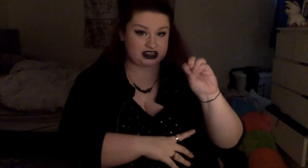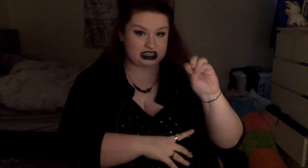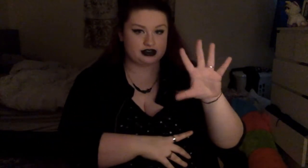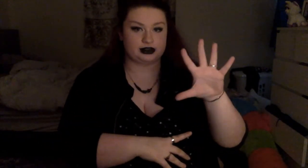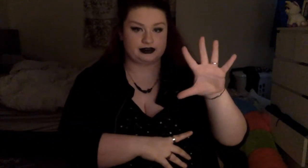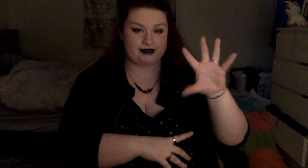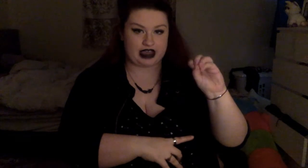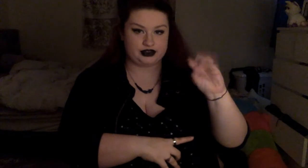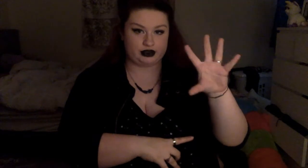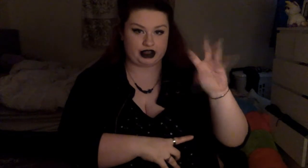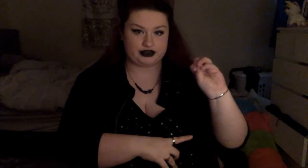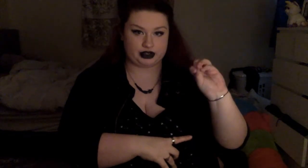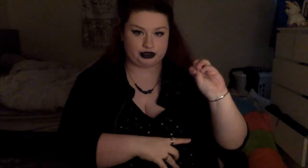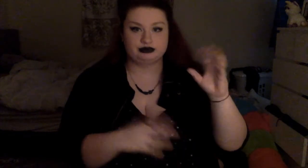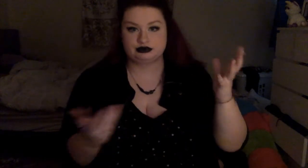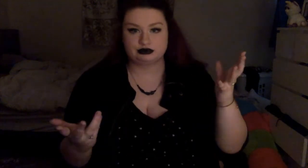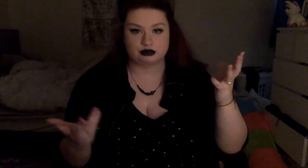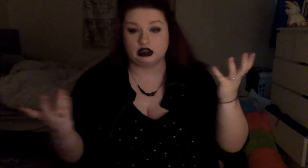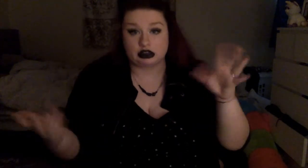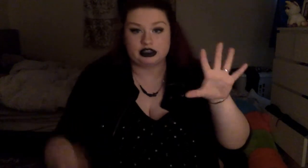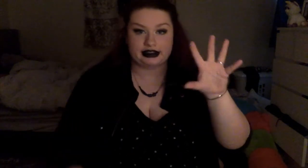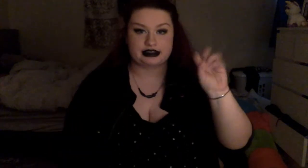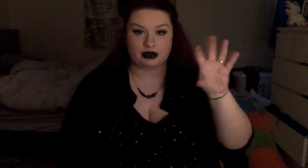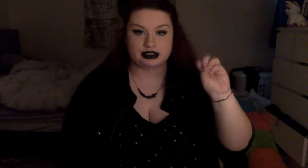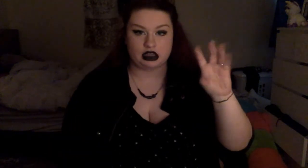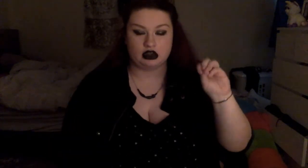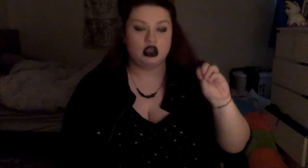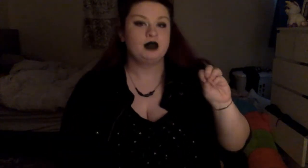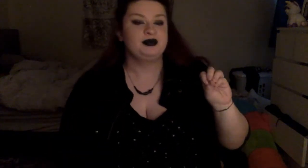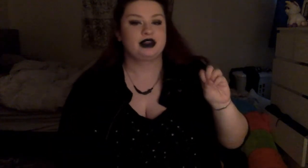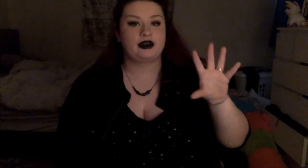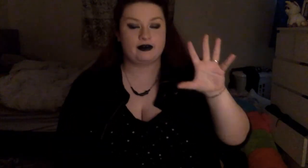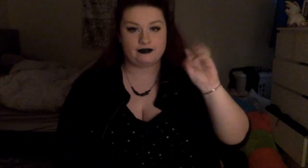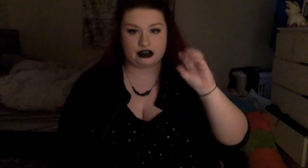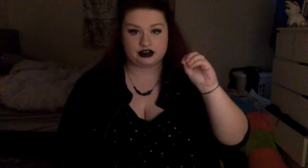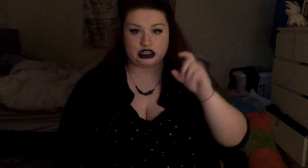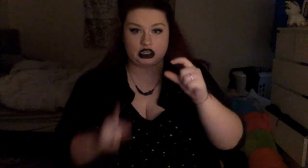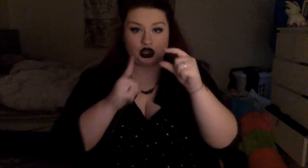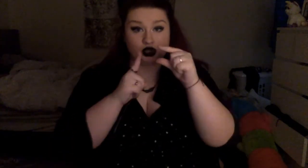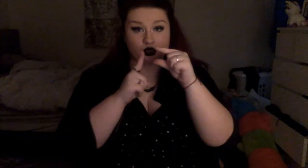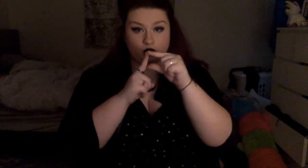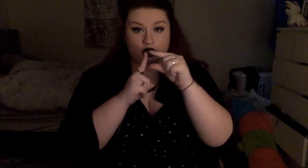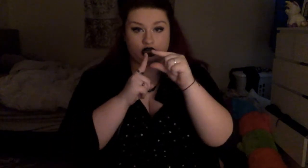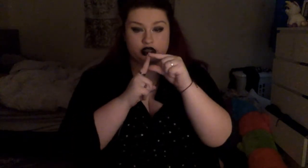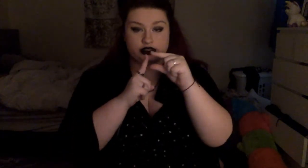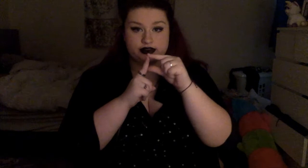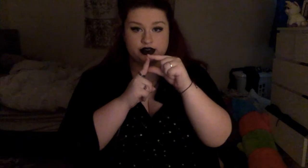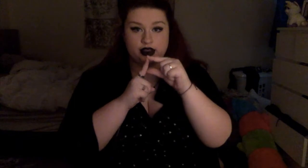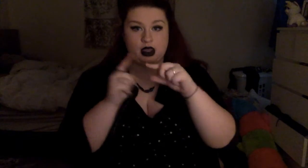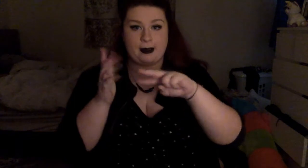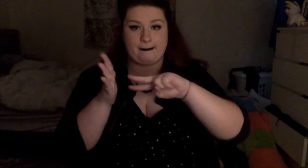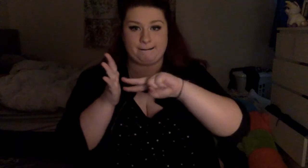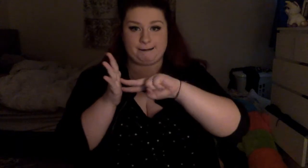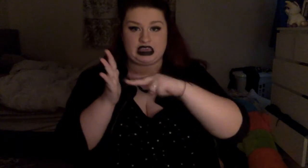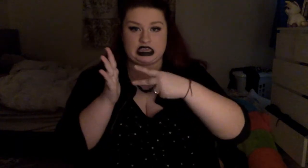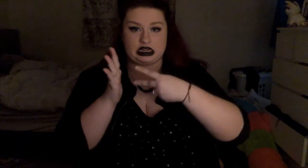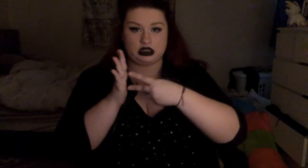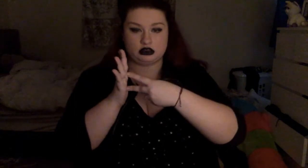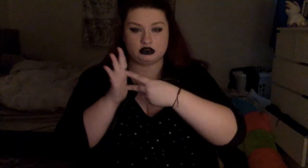50, so it's 5050. Literally, that's how it's done. 50 words mean, so